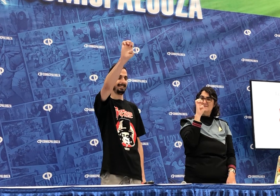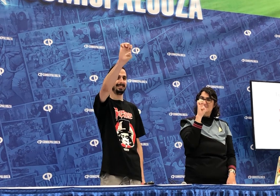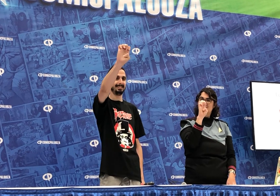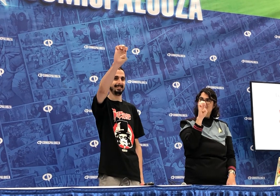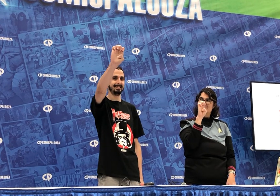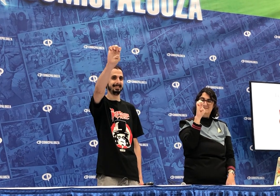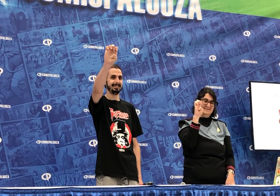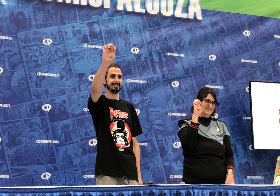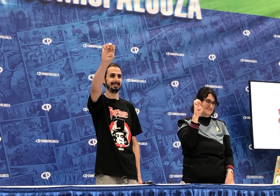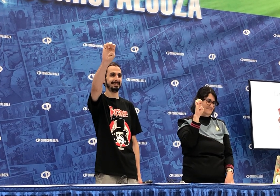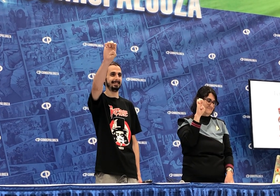E,